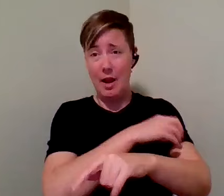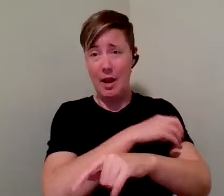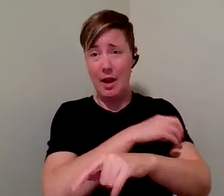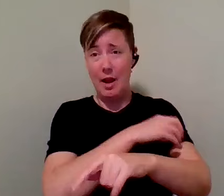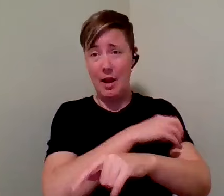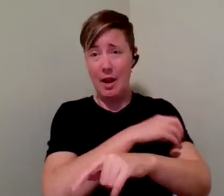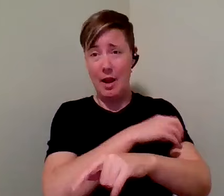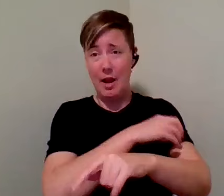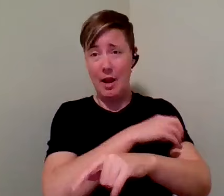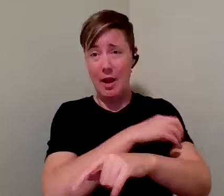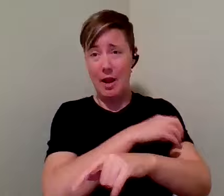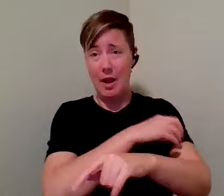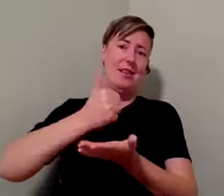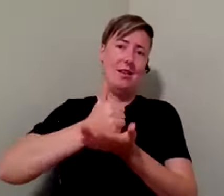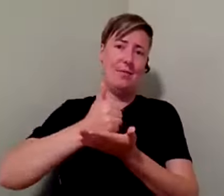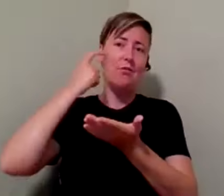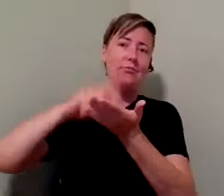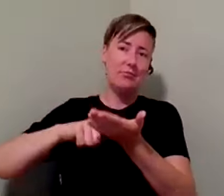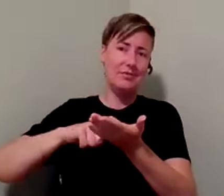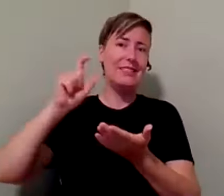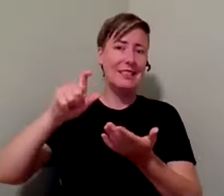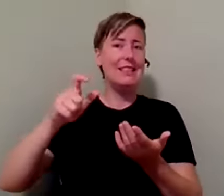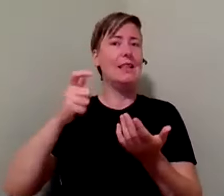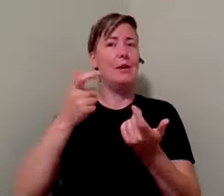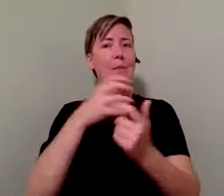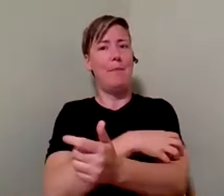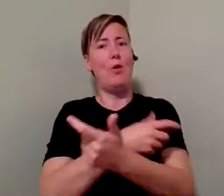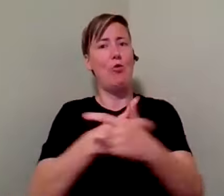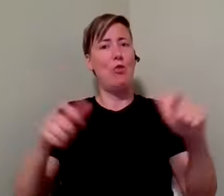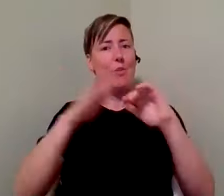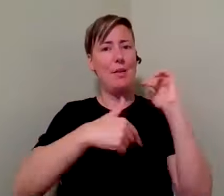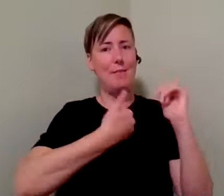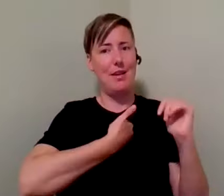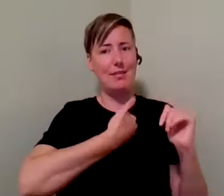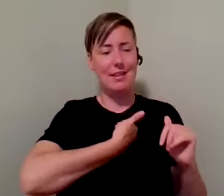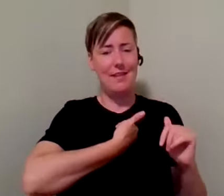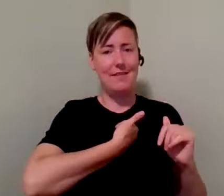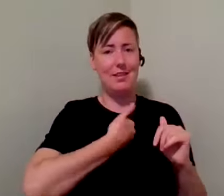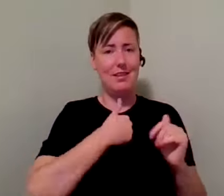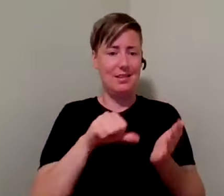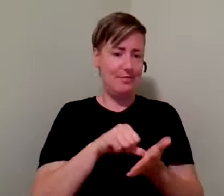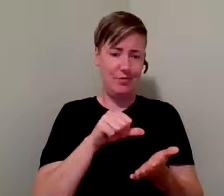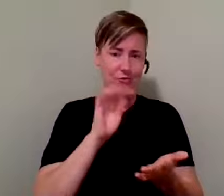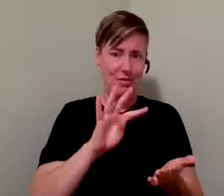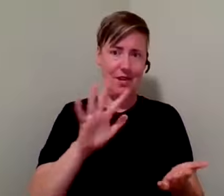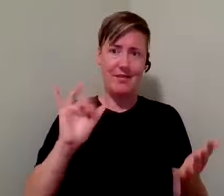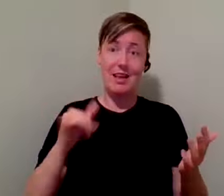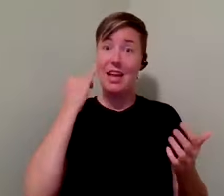to do the job, as on page 45. Because if I could do the job, I don't need you guys. I just do the job.